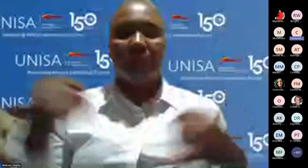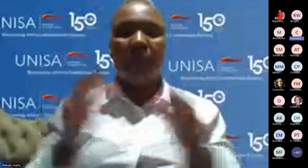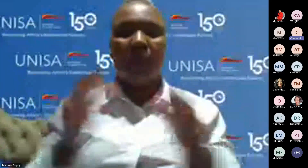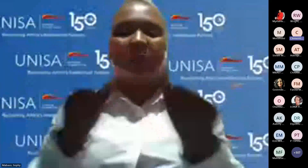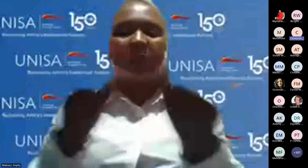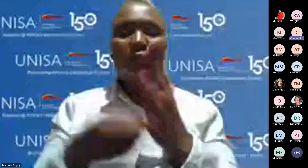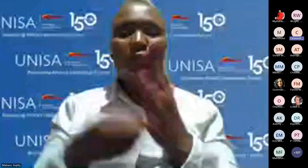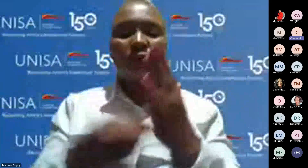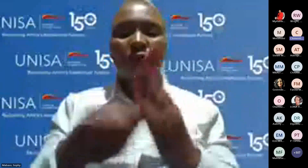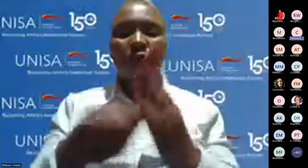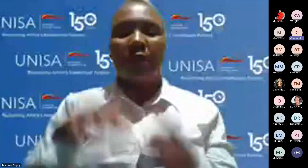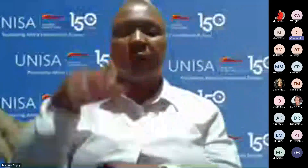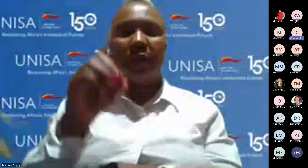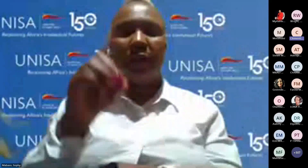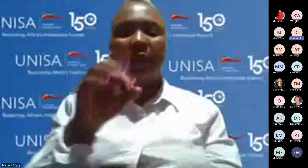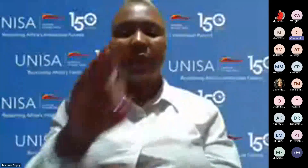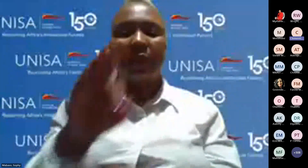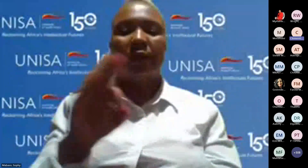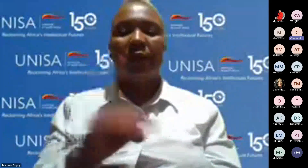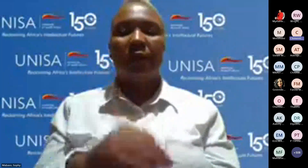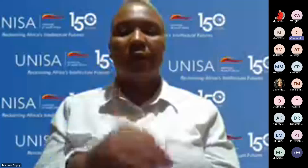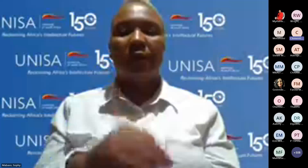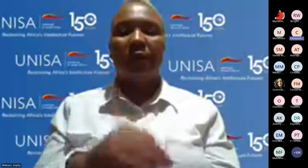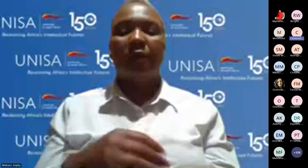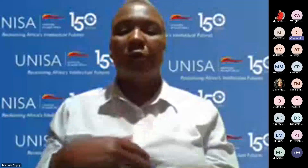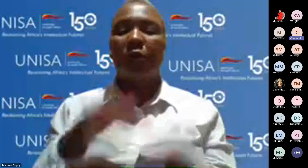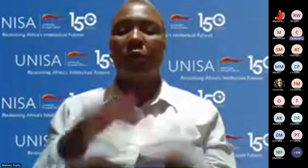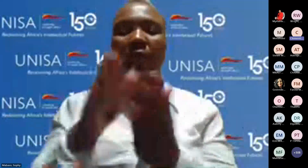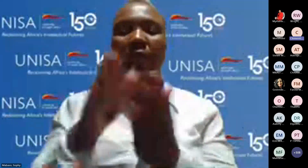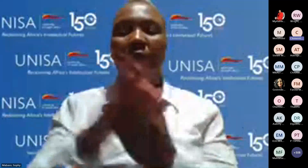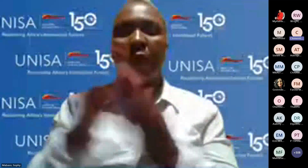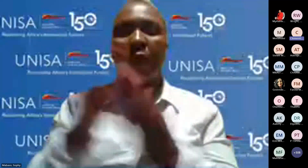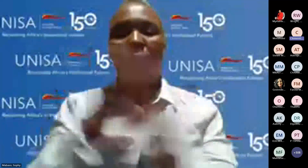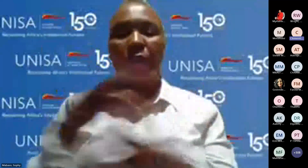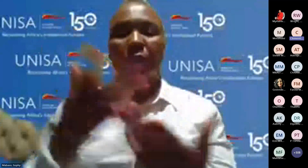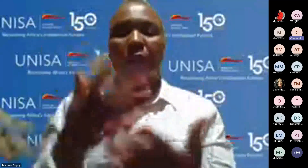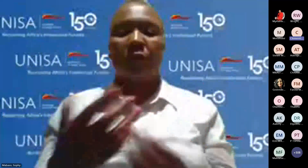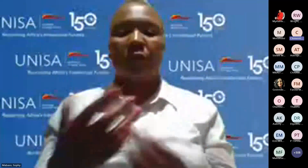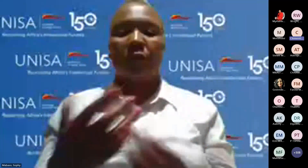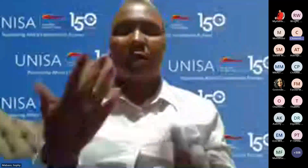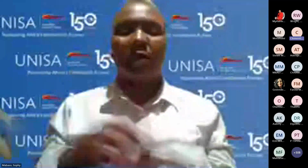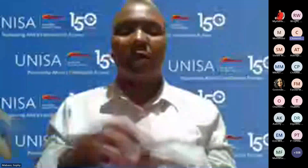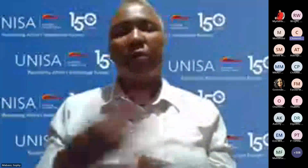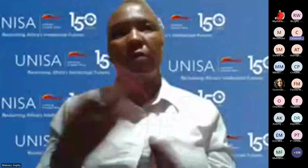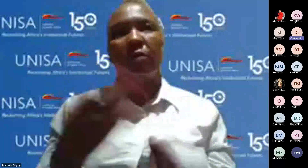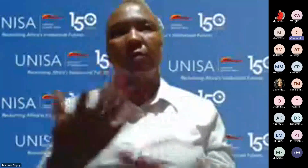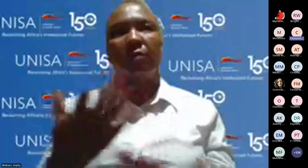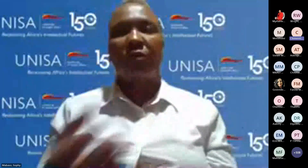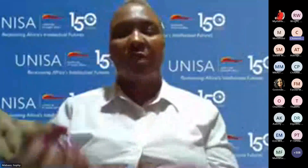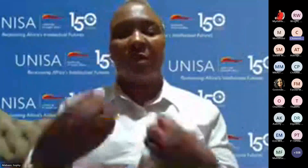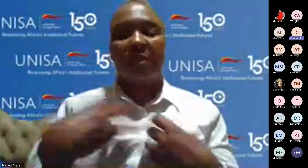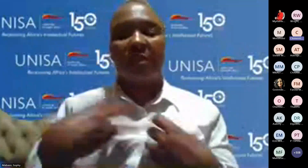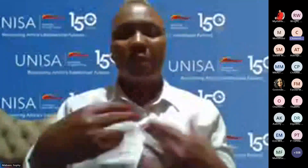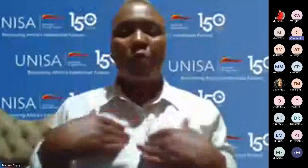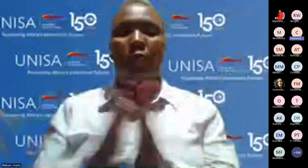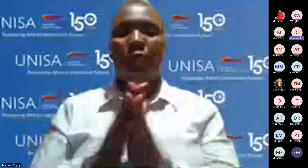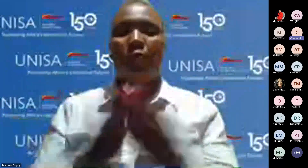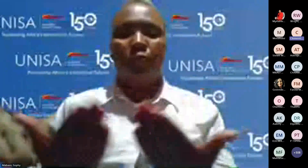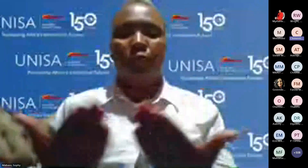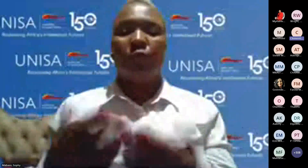in PDF when I haven't printed it out. So let's say they give me an open book exam. Yes, I have a book whereby I